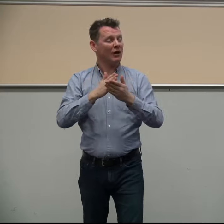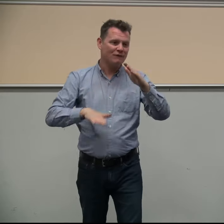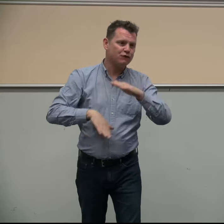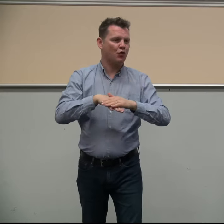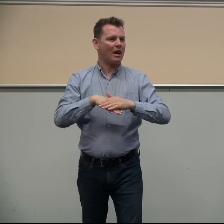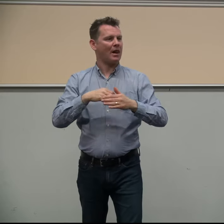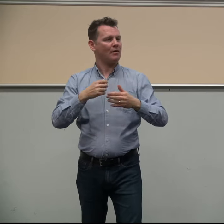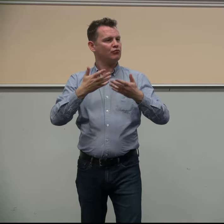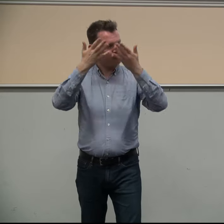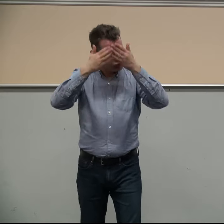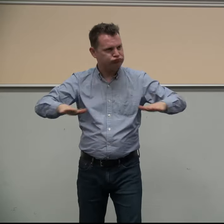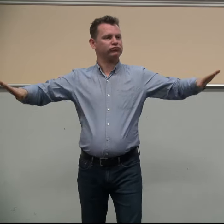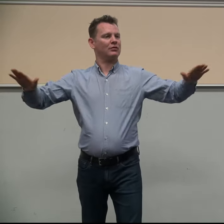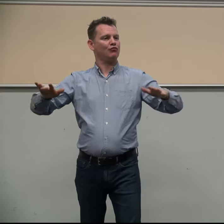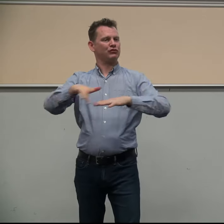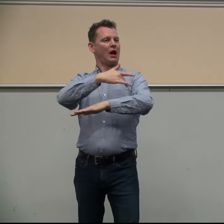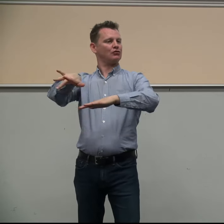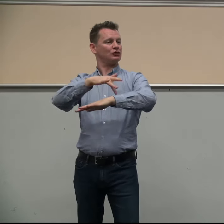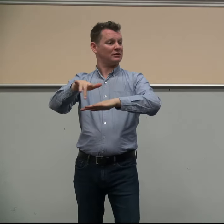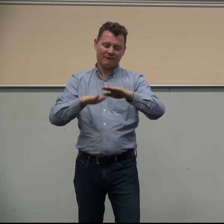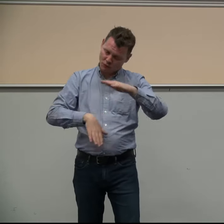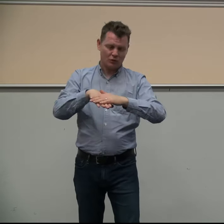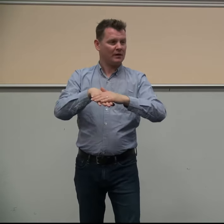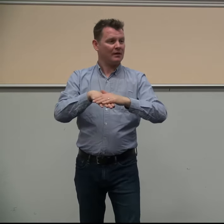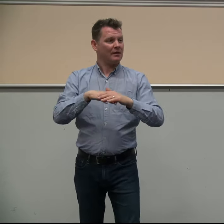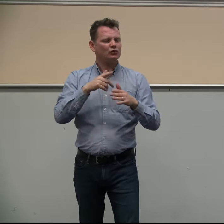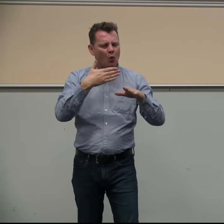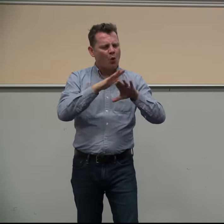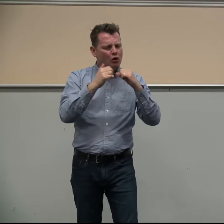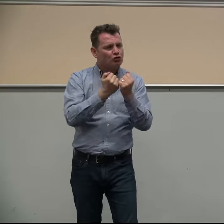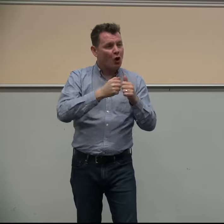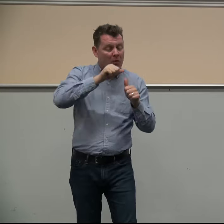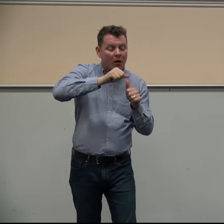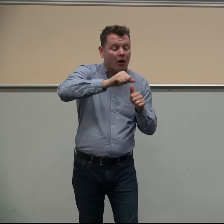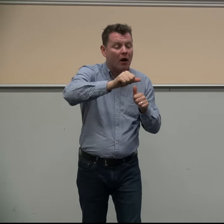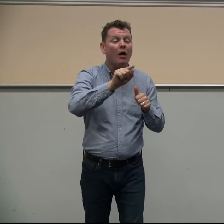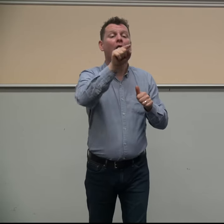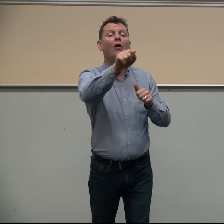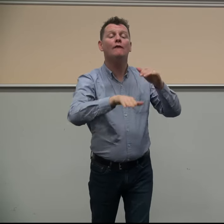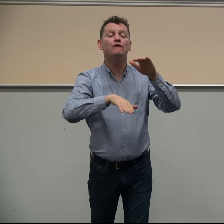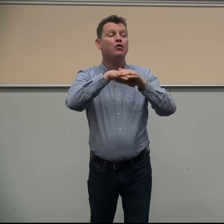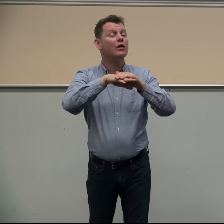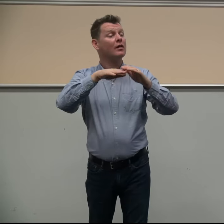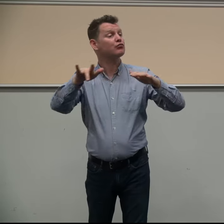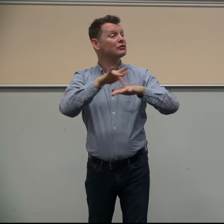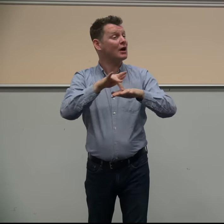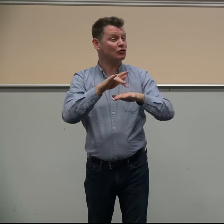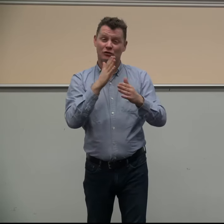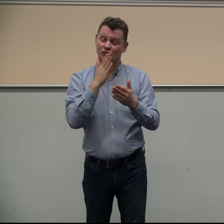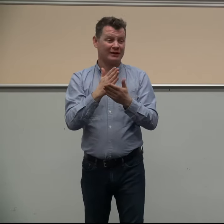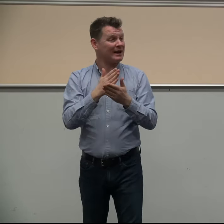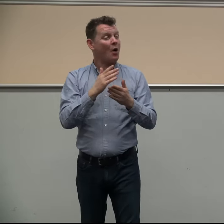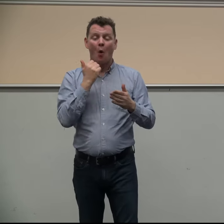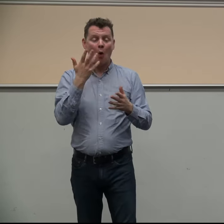production. And again, in both cases, the workshop days and fuller production, the first thing I'll be doing after